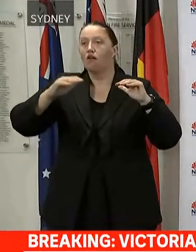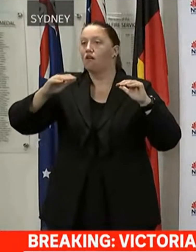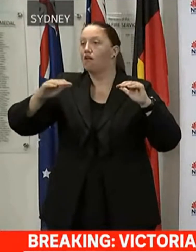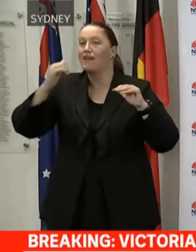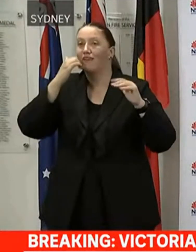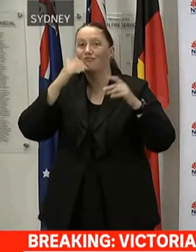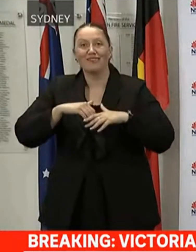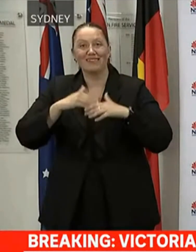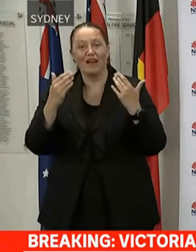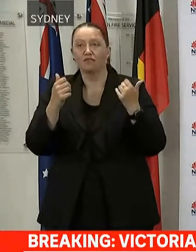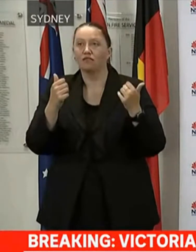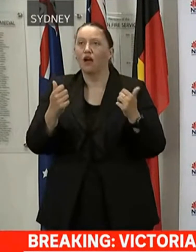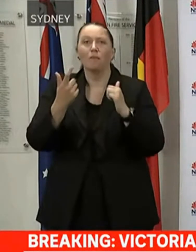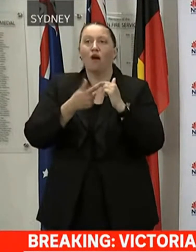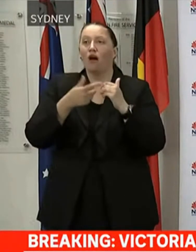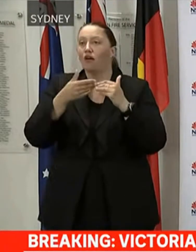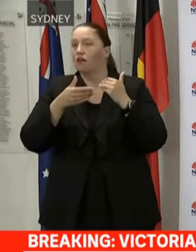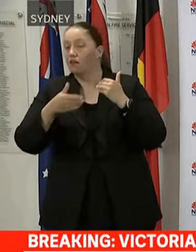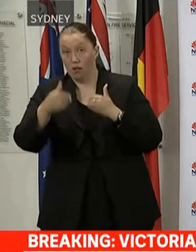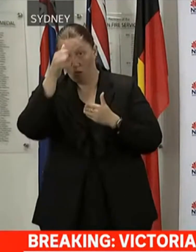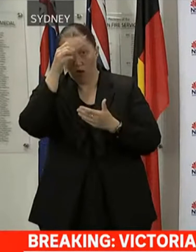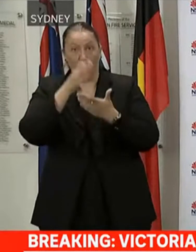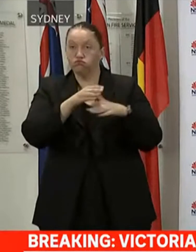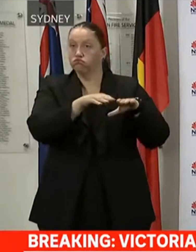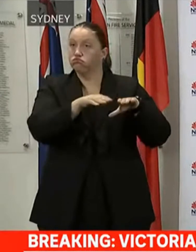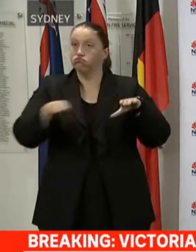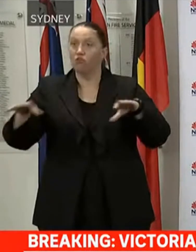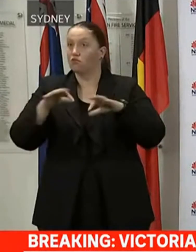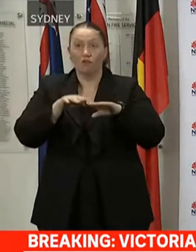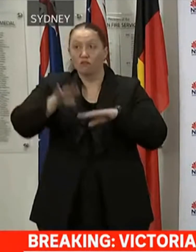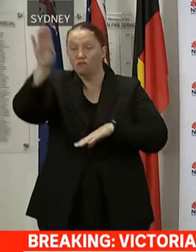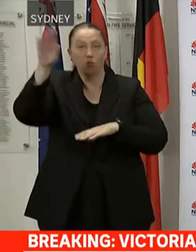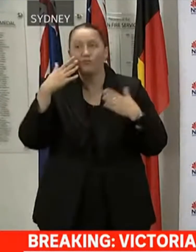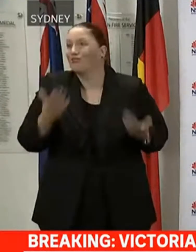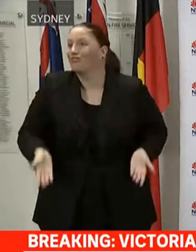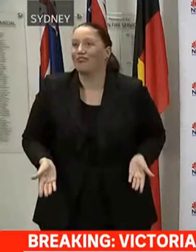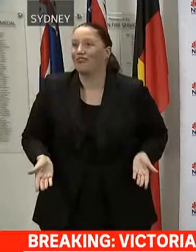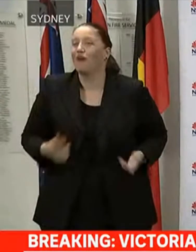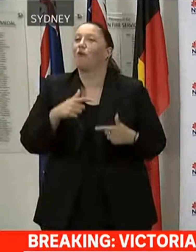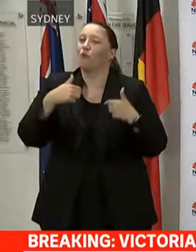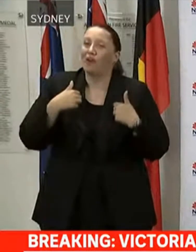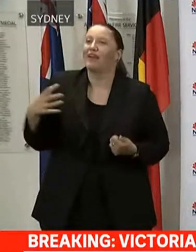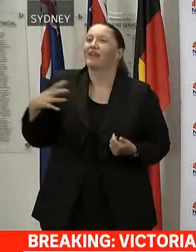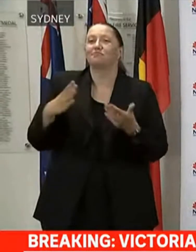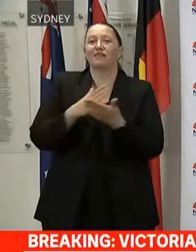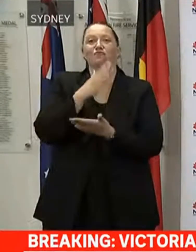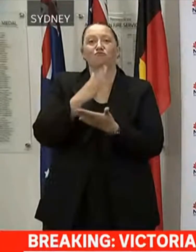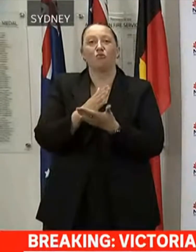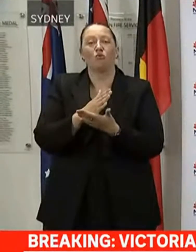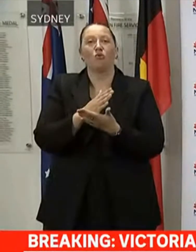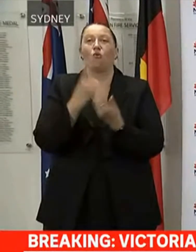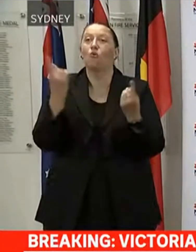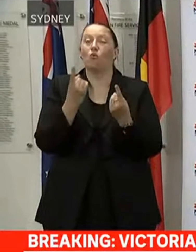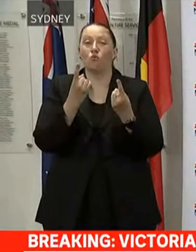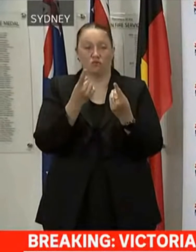can't be assured of that moving forward. We have to know that our health experts, our contact tracers, have been able to do their